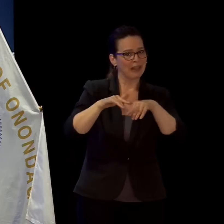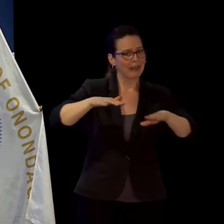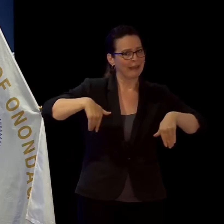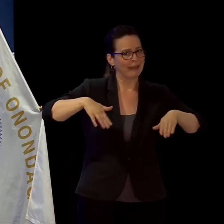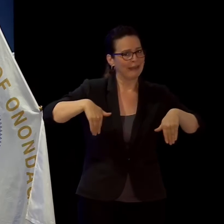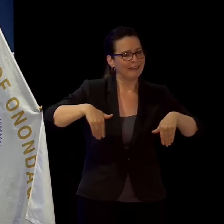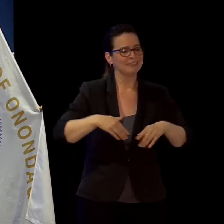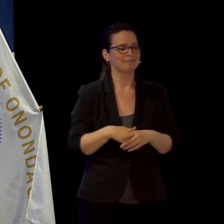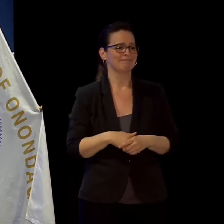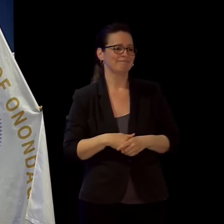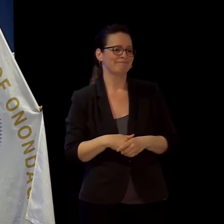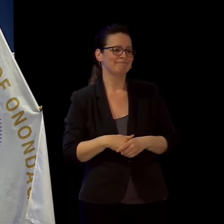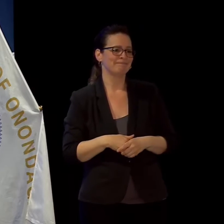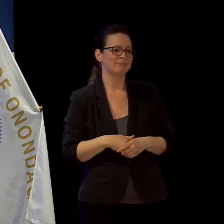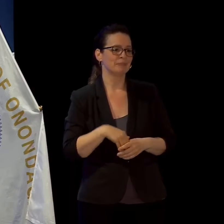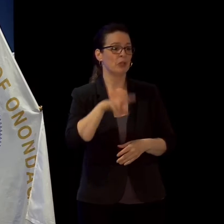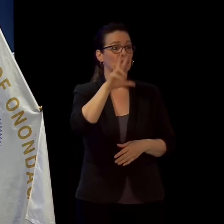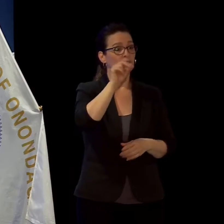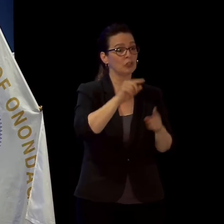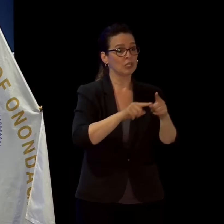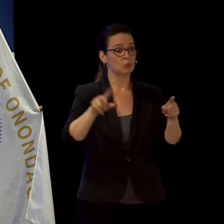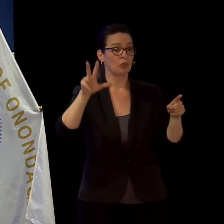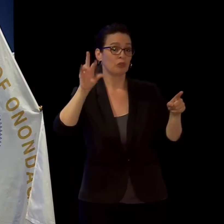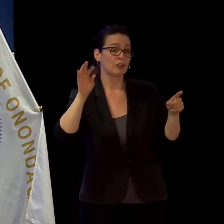59. 30 to 39,